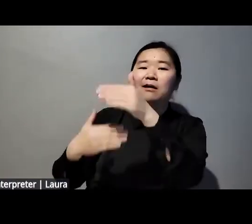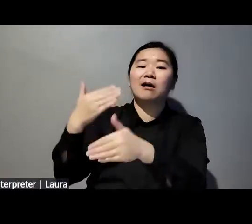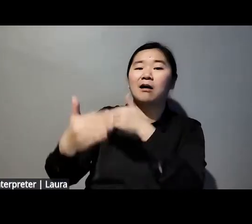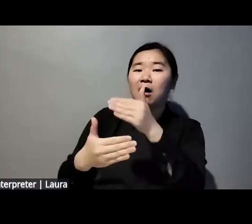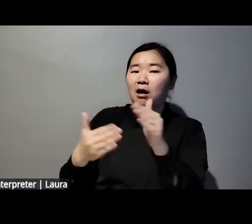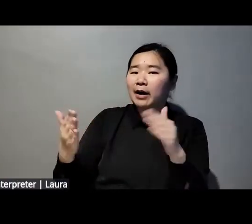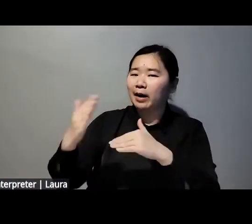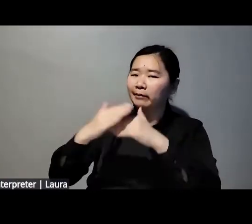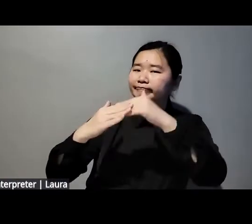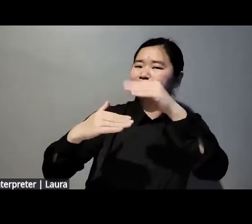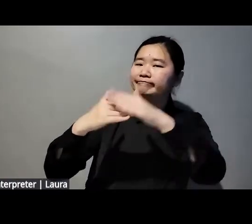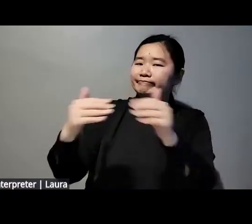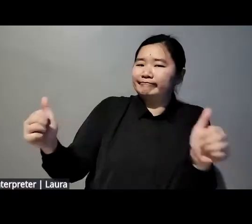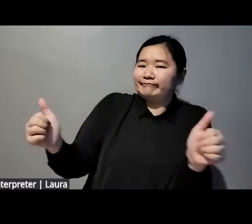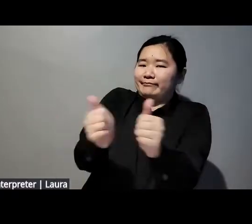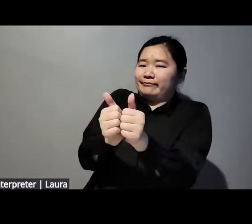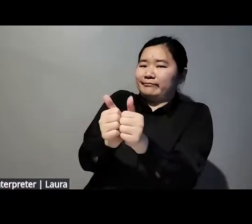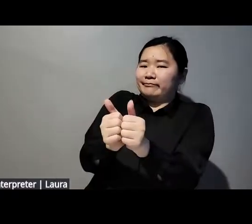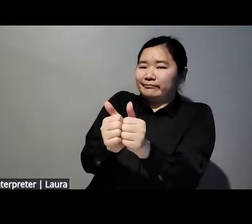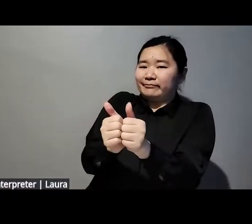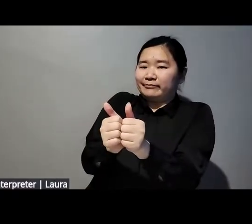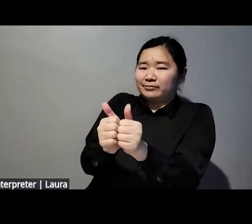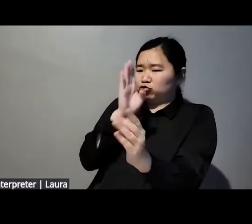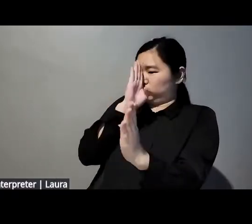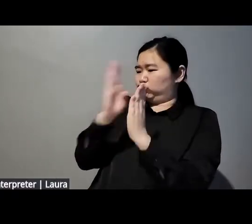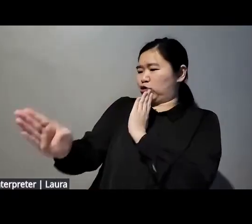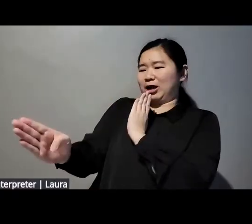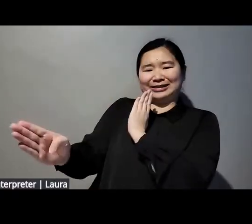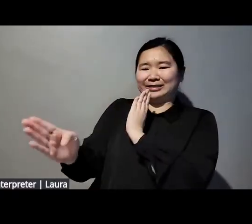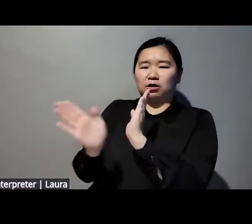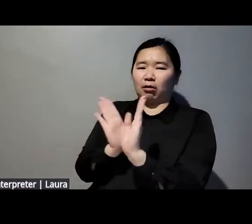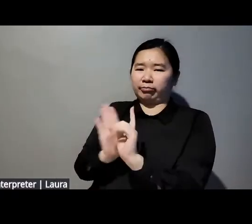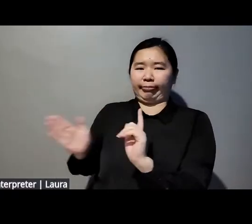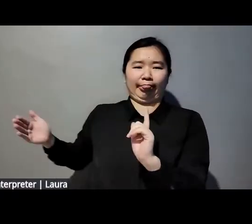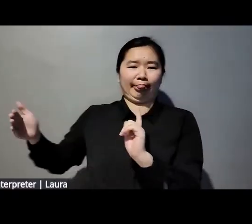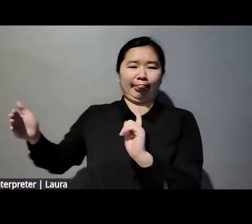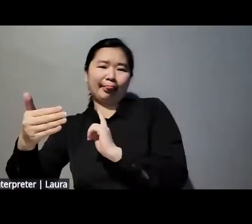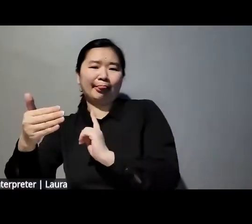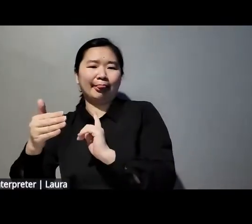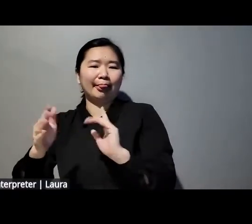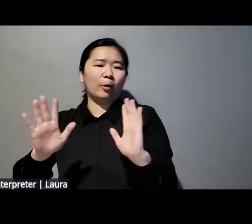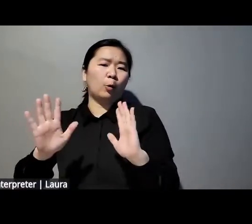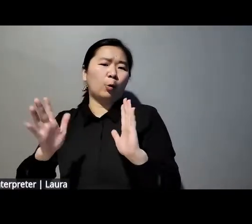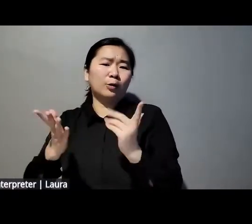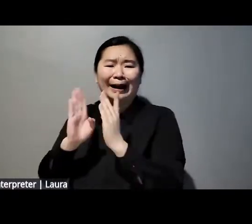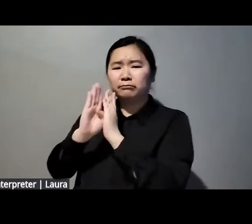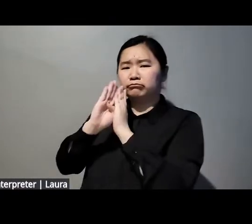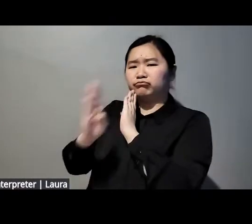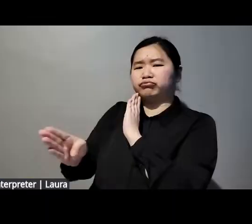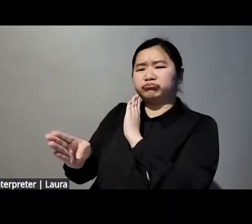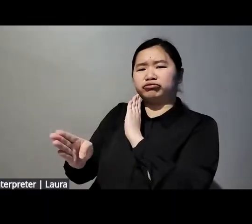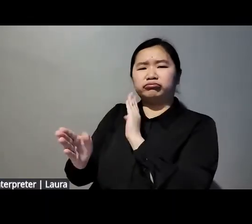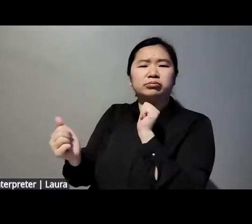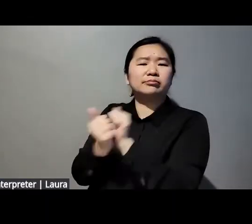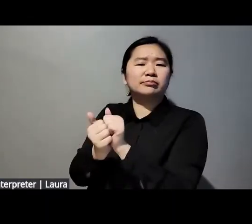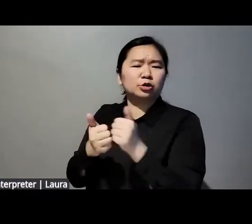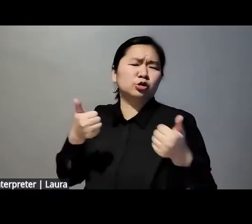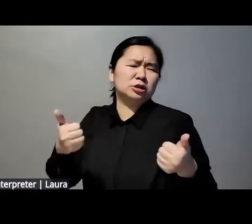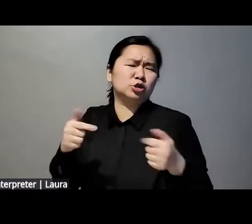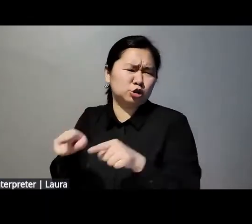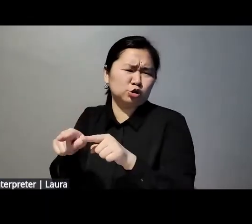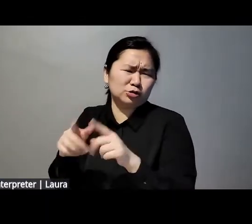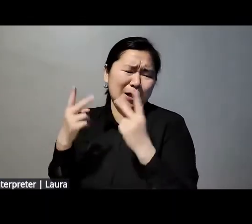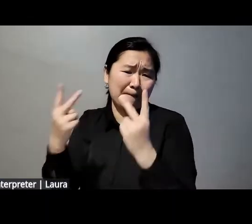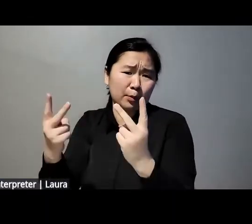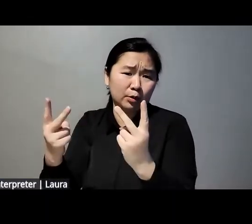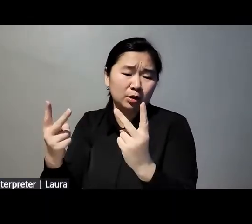Teto Amatoa, who, about is the cost of a sign language interpreter a barrier for participation of deaf persons? And the truth